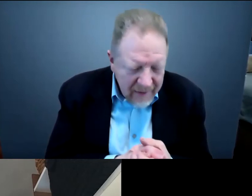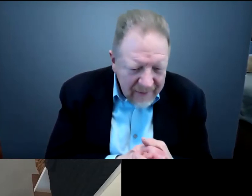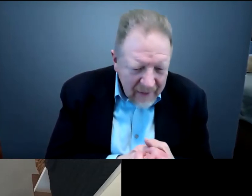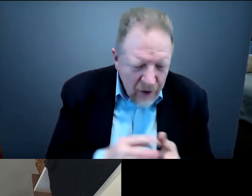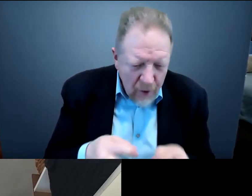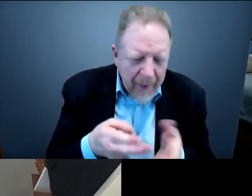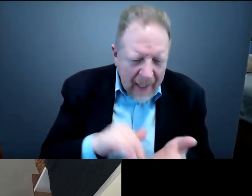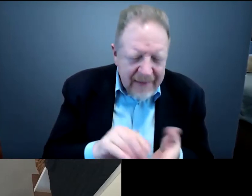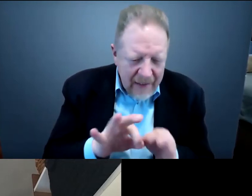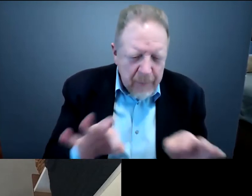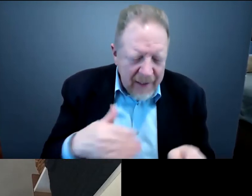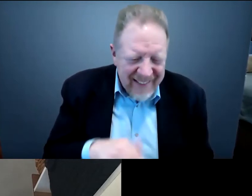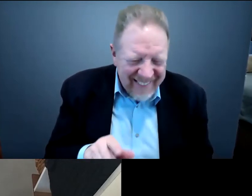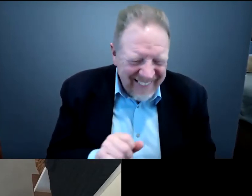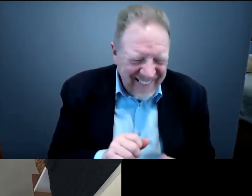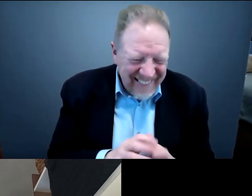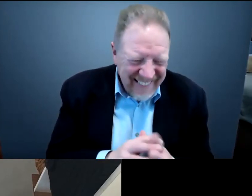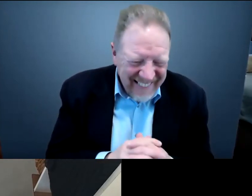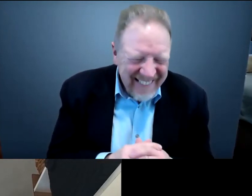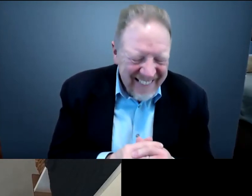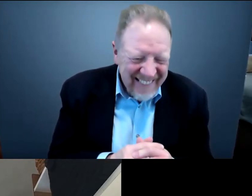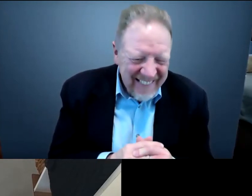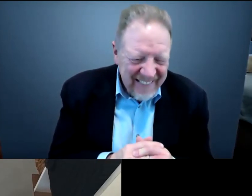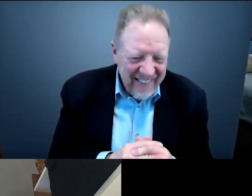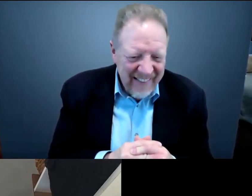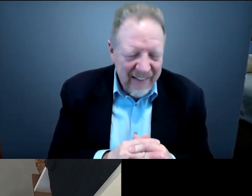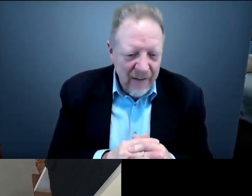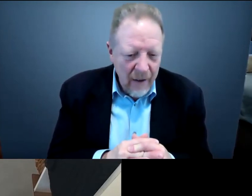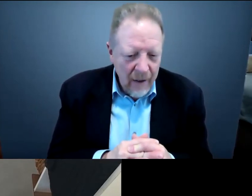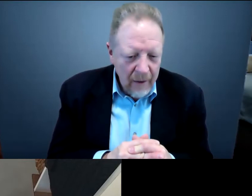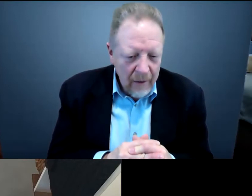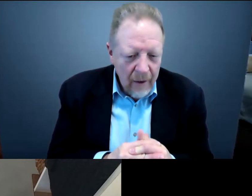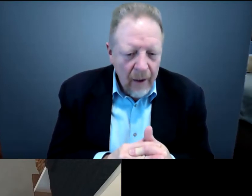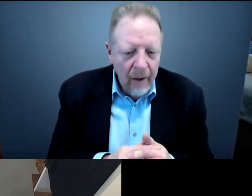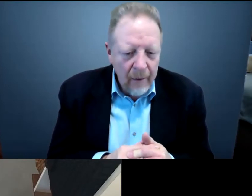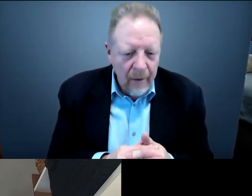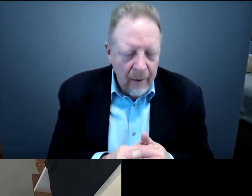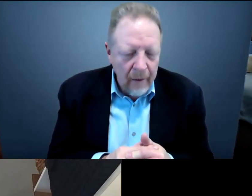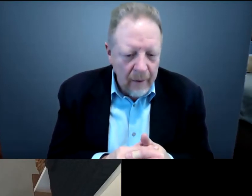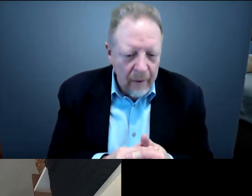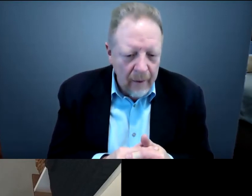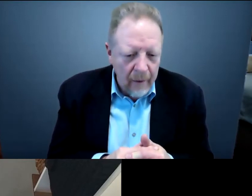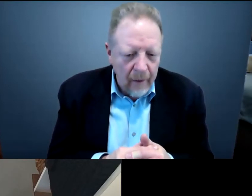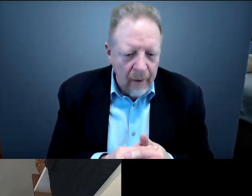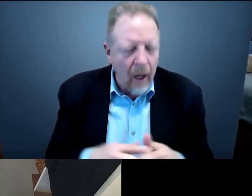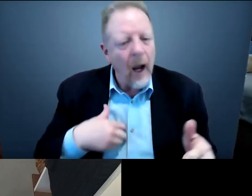apologize. Can you repeat that sentence, please? sure. I just that I don't know if role model is the best word we